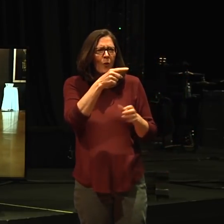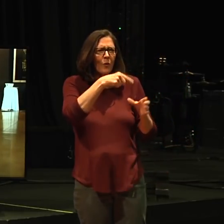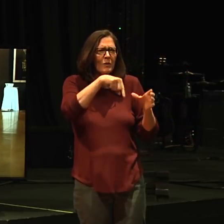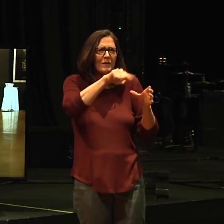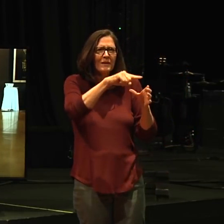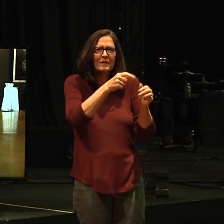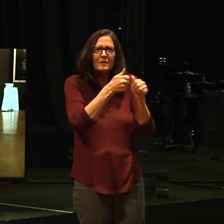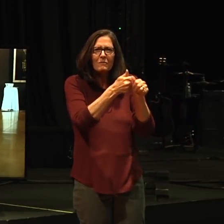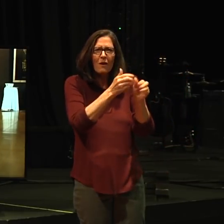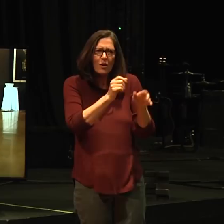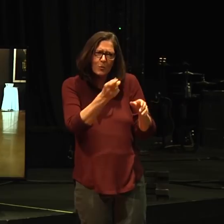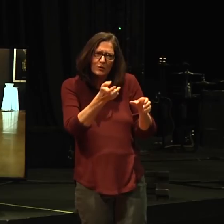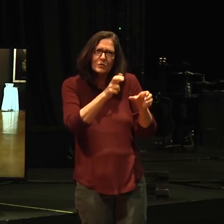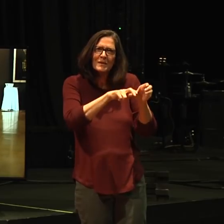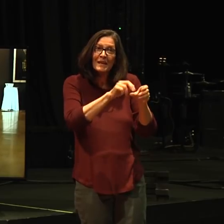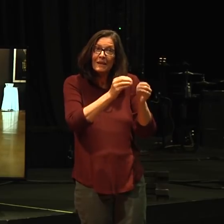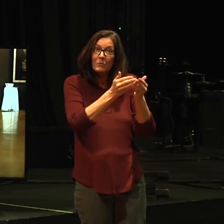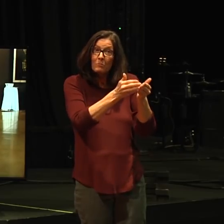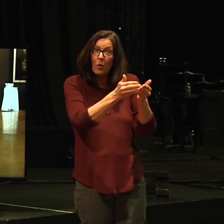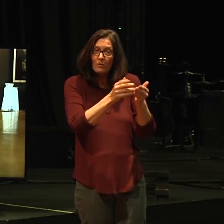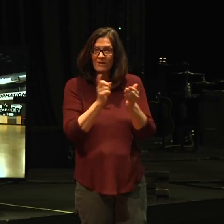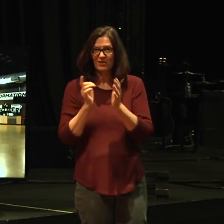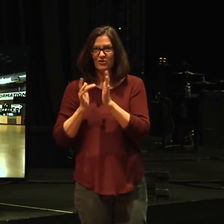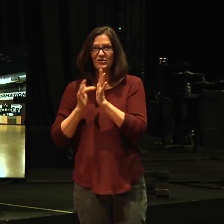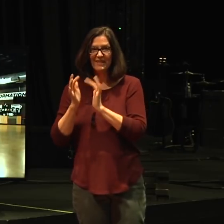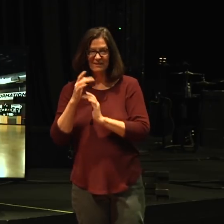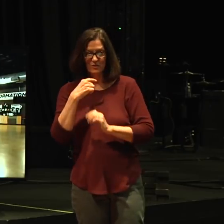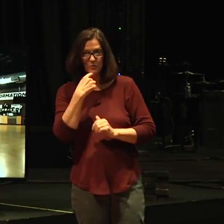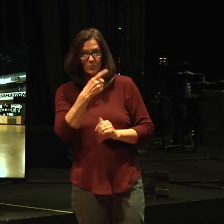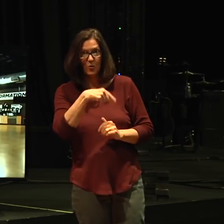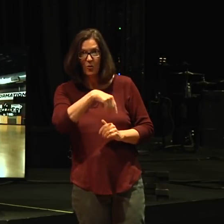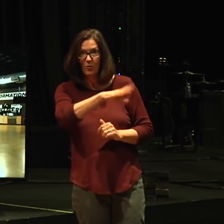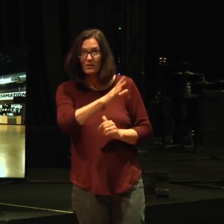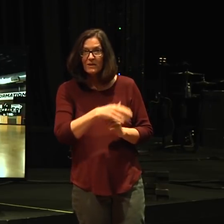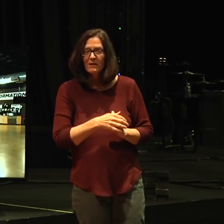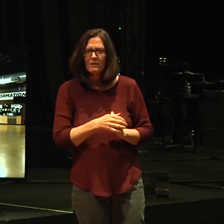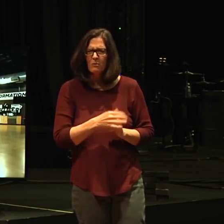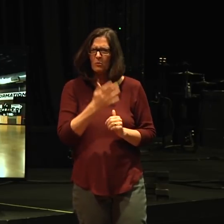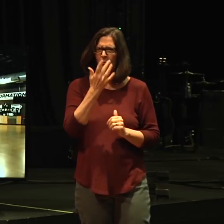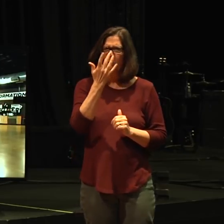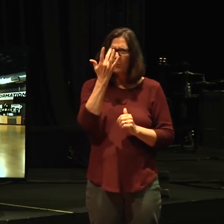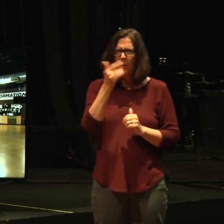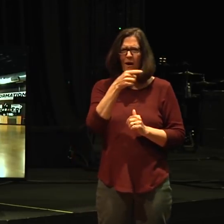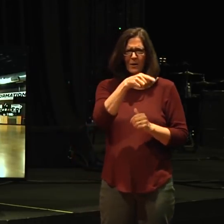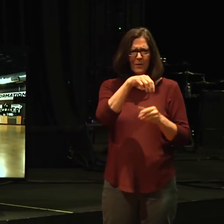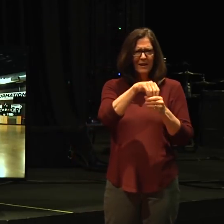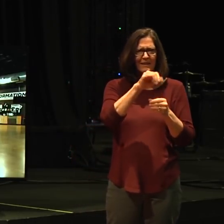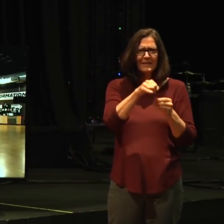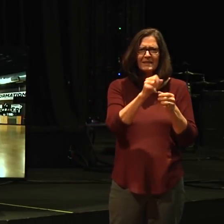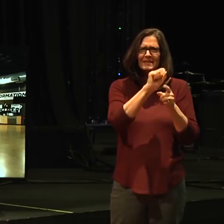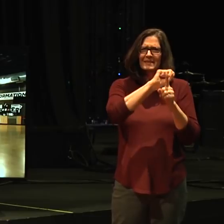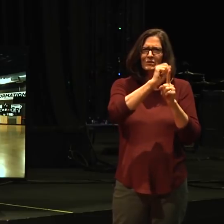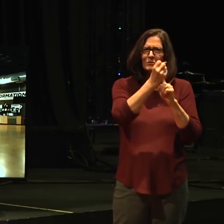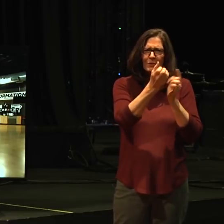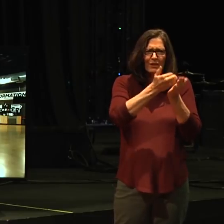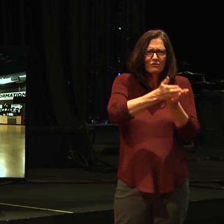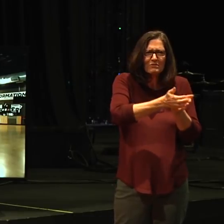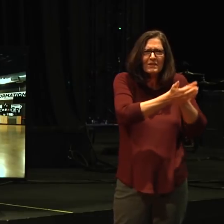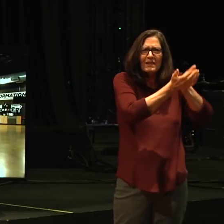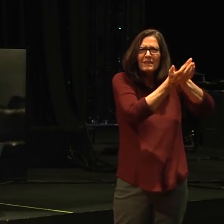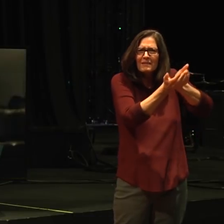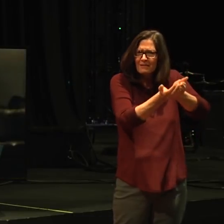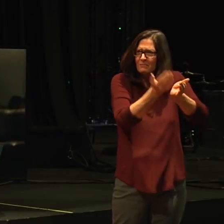boat? Jesus. Why were they in this situation right now? Jesus. And guess who wasn't in the